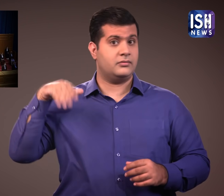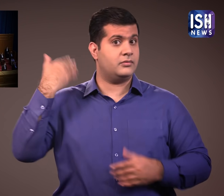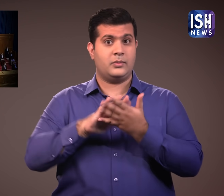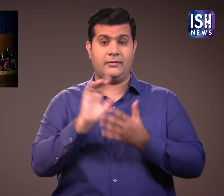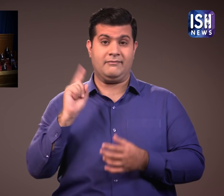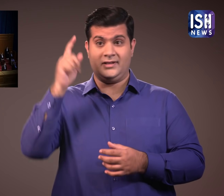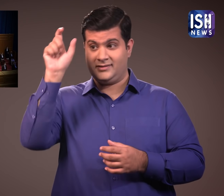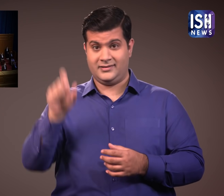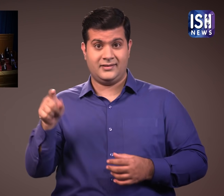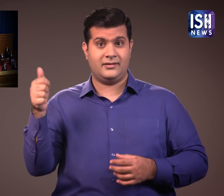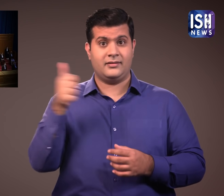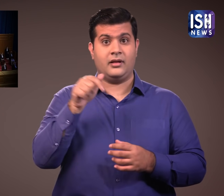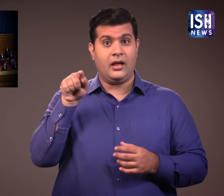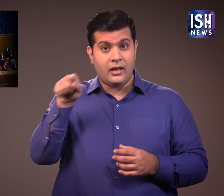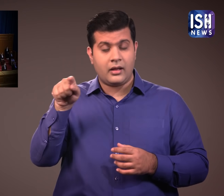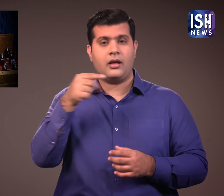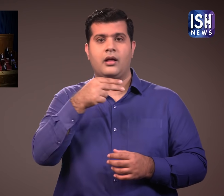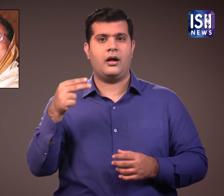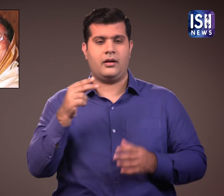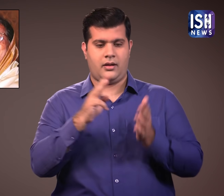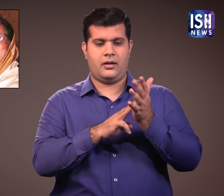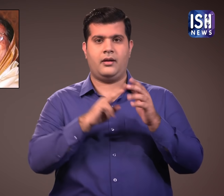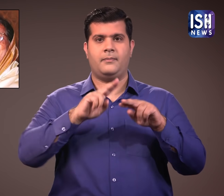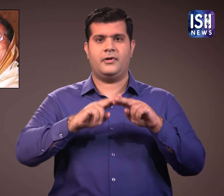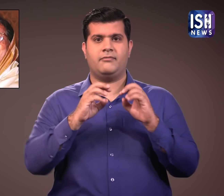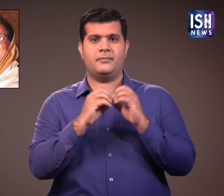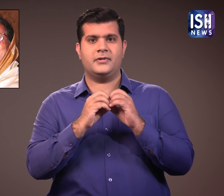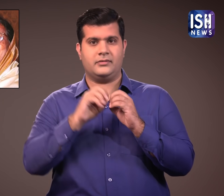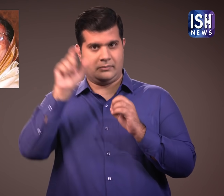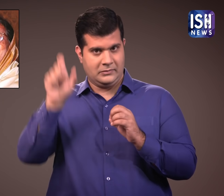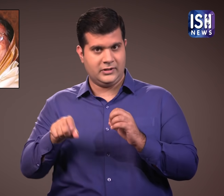was the first woman who became a Supreme Court judge in 1989.